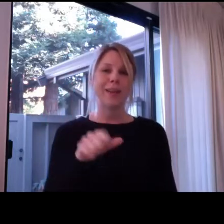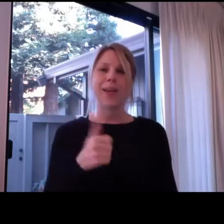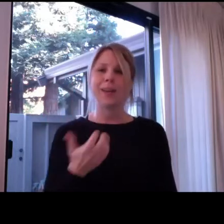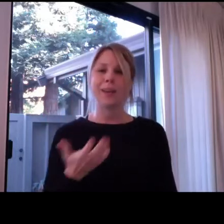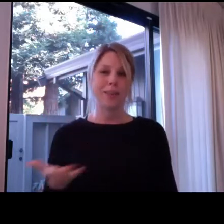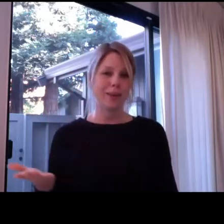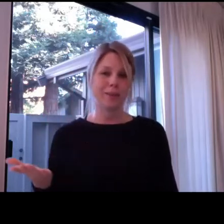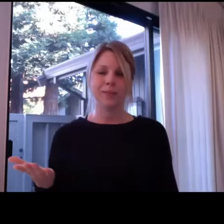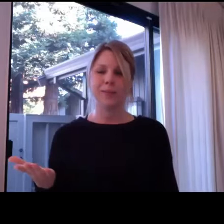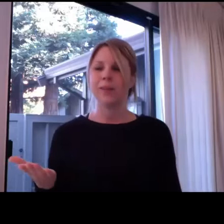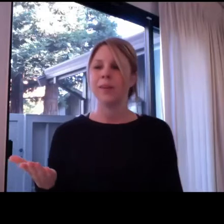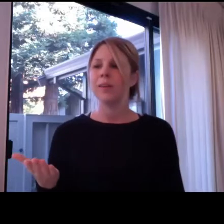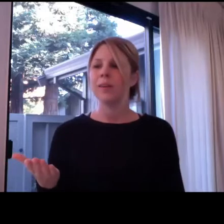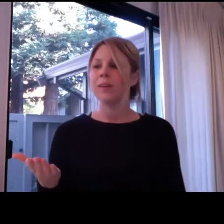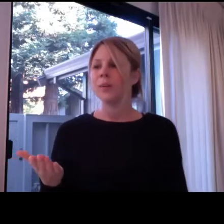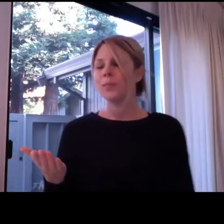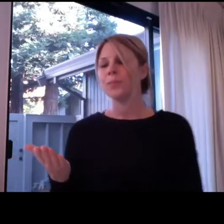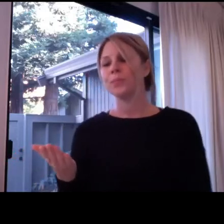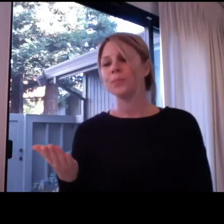needed anything.